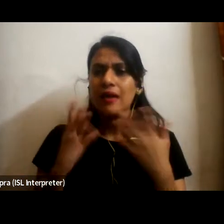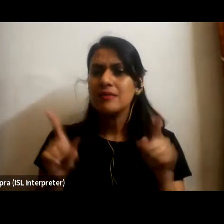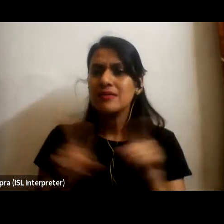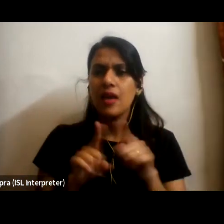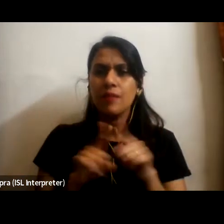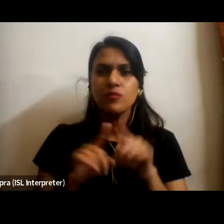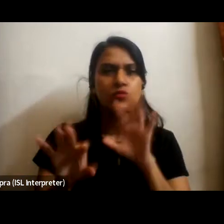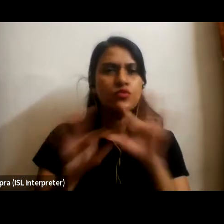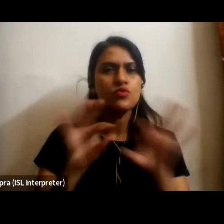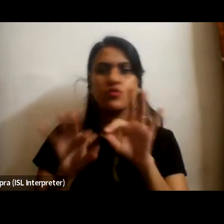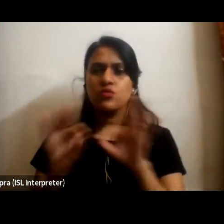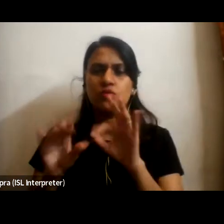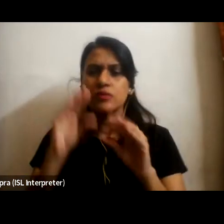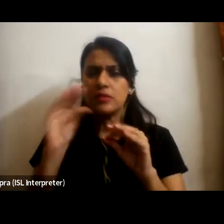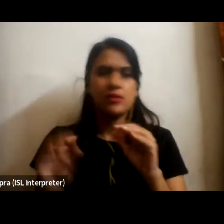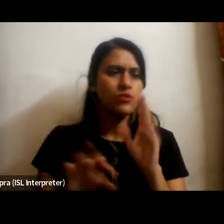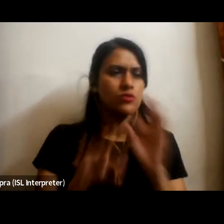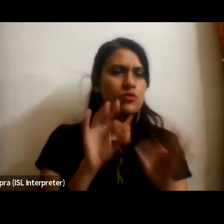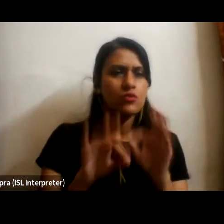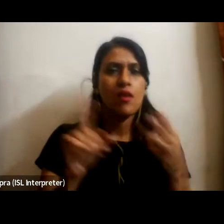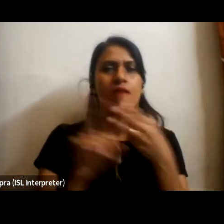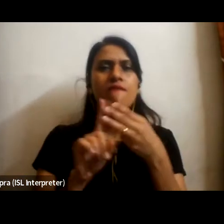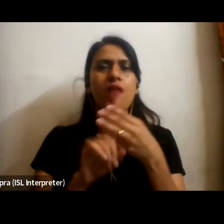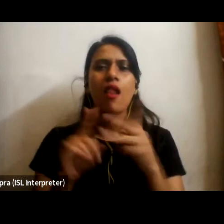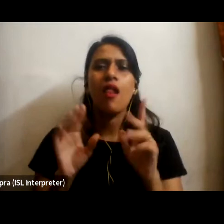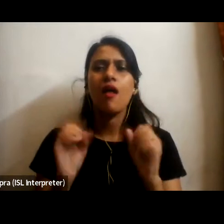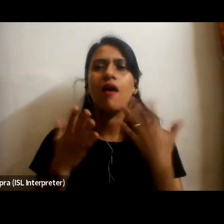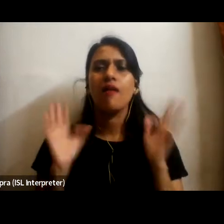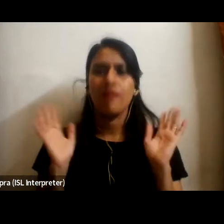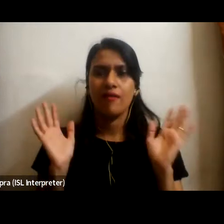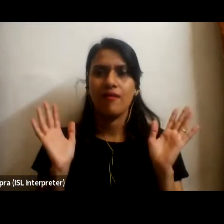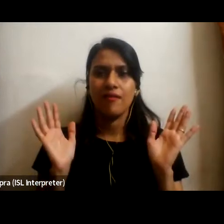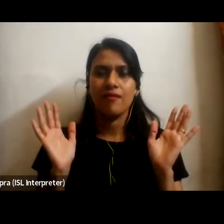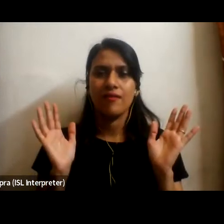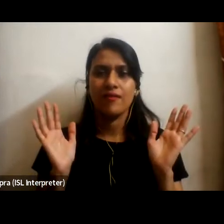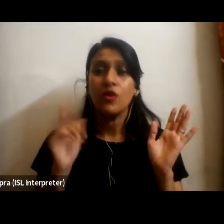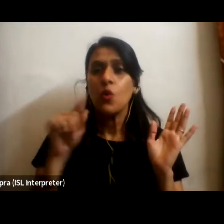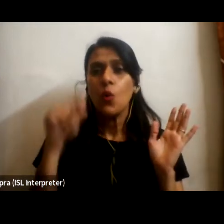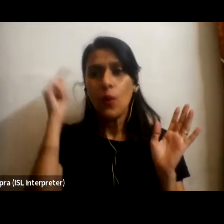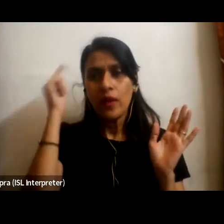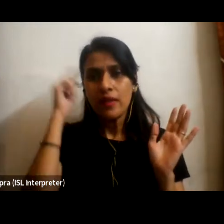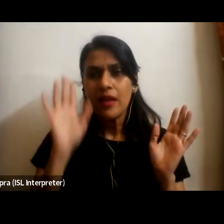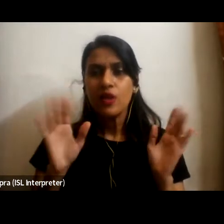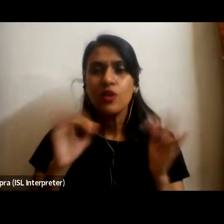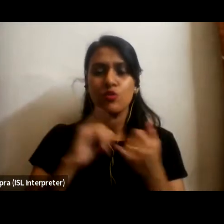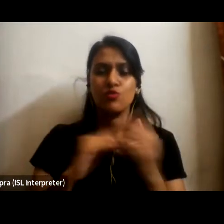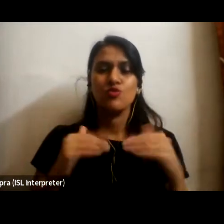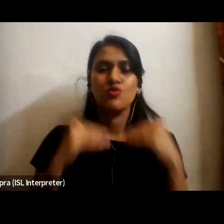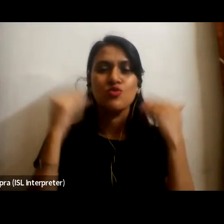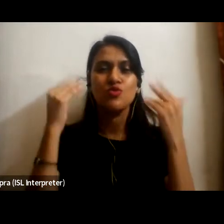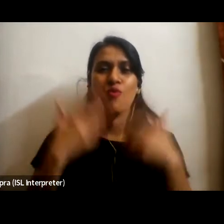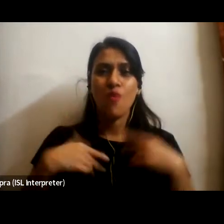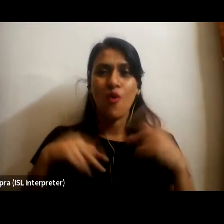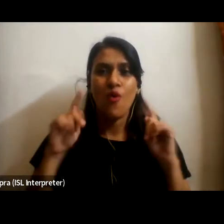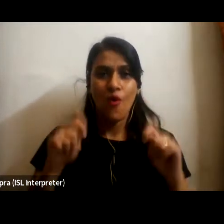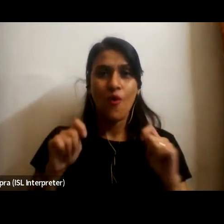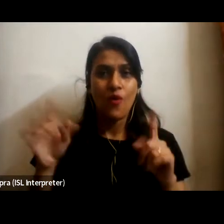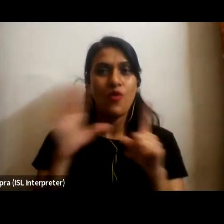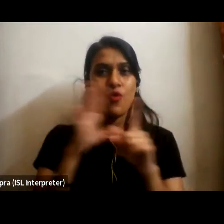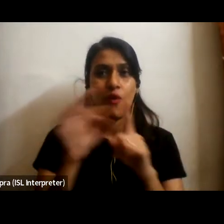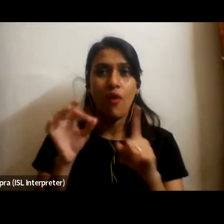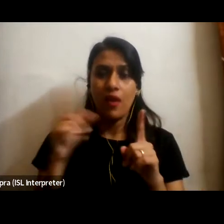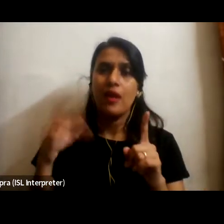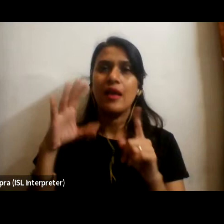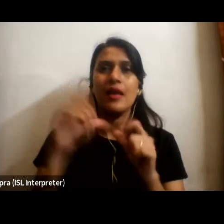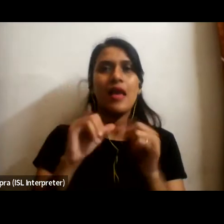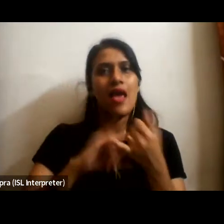cases. And so it has a very, very low reversal rate. You would think that the Supreme Court at its level, if it's taking on a case, there